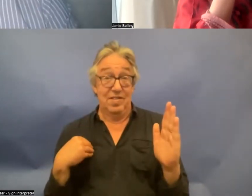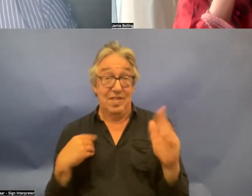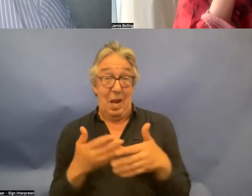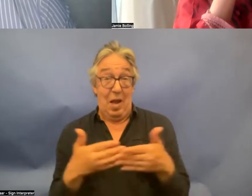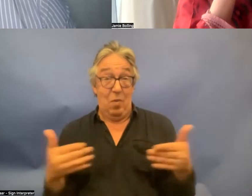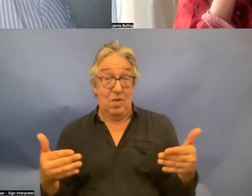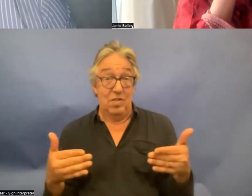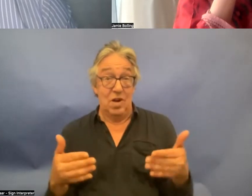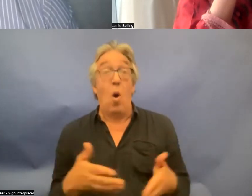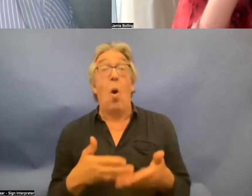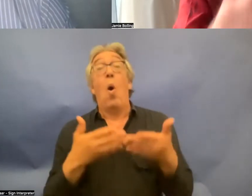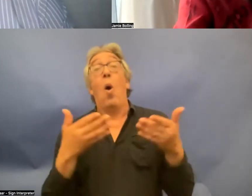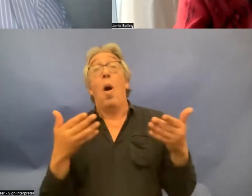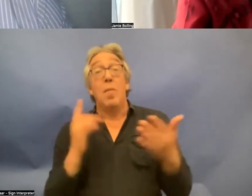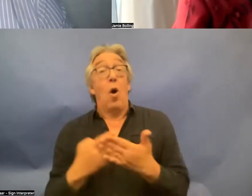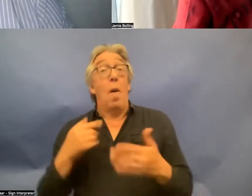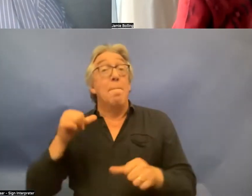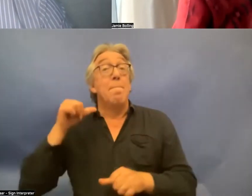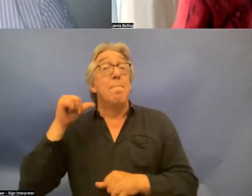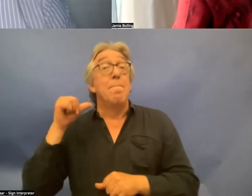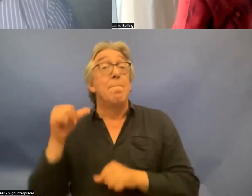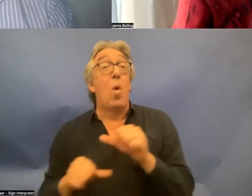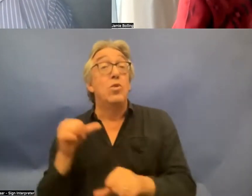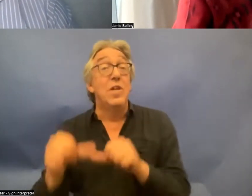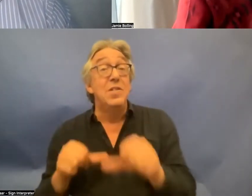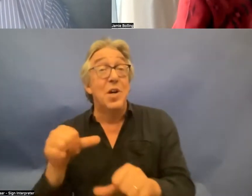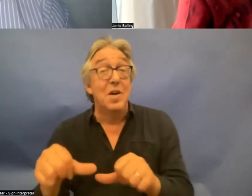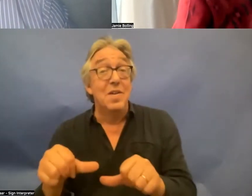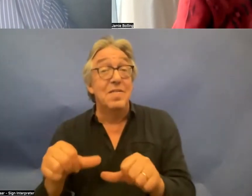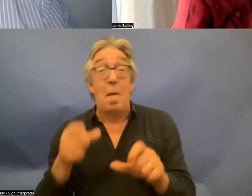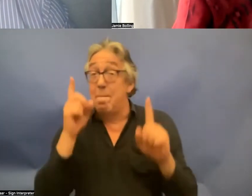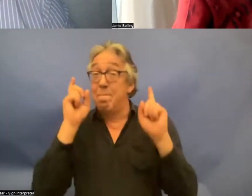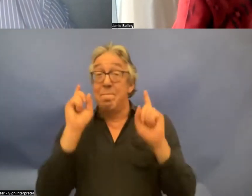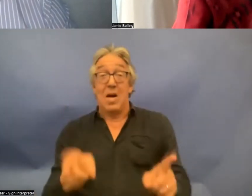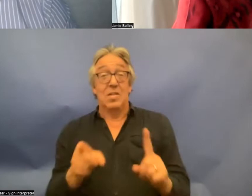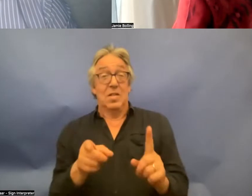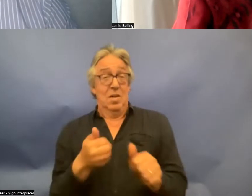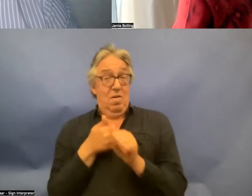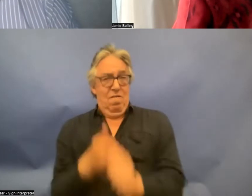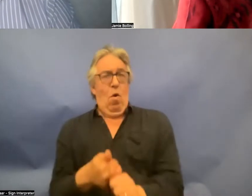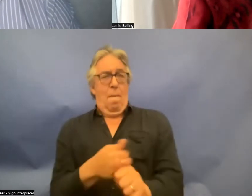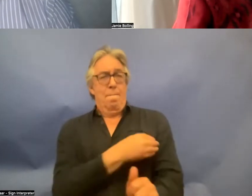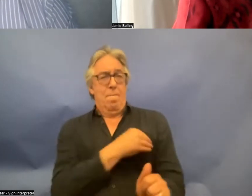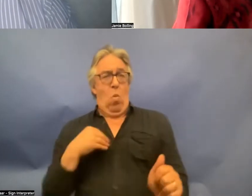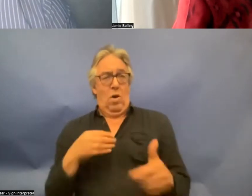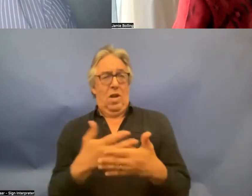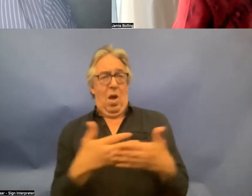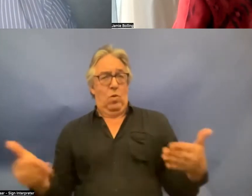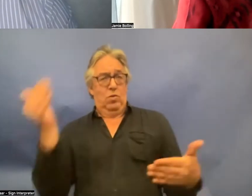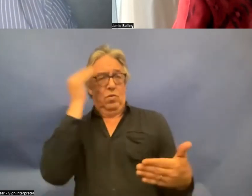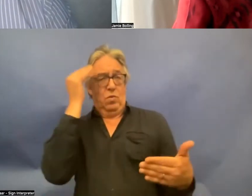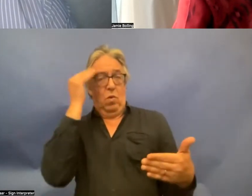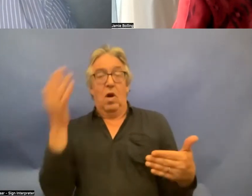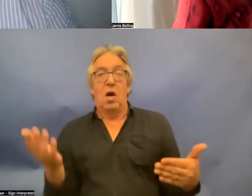whole procedure is in Polish. So in theory, they have the same rights as Polish citizens, but in practice it's very limited because